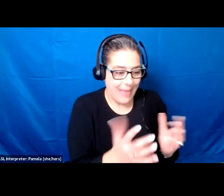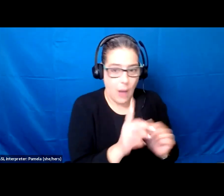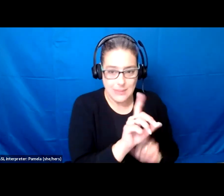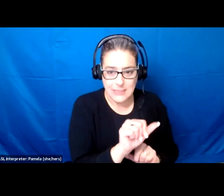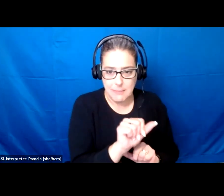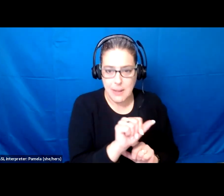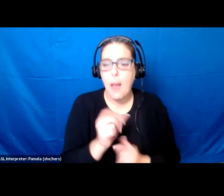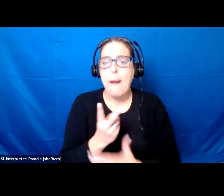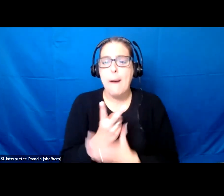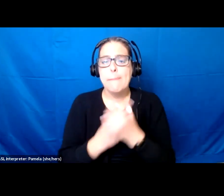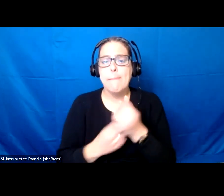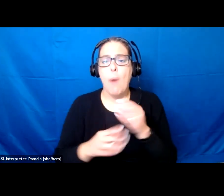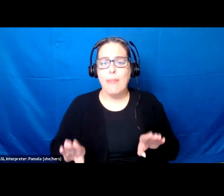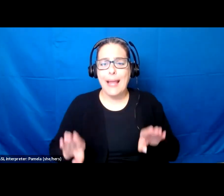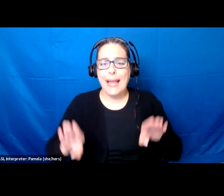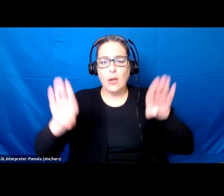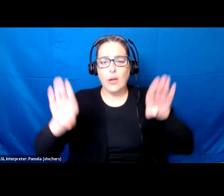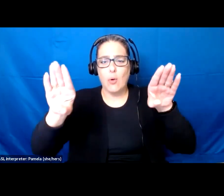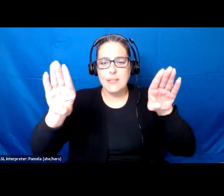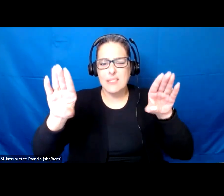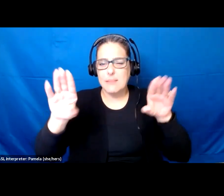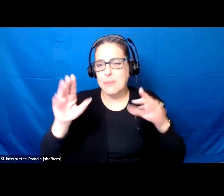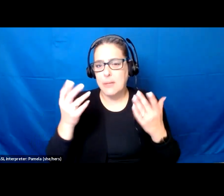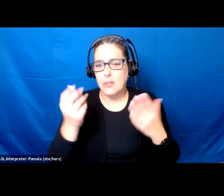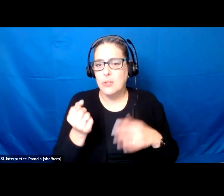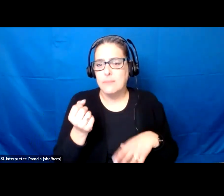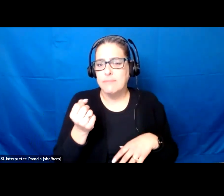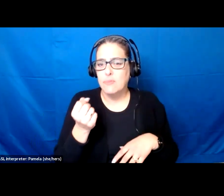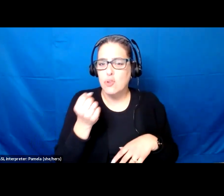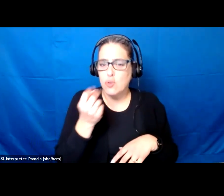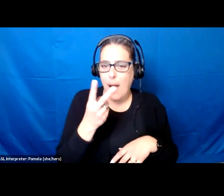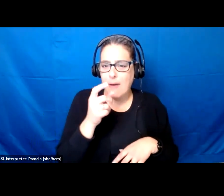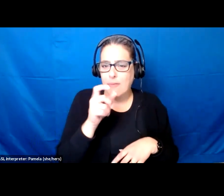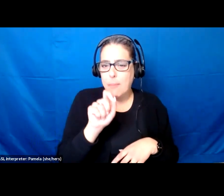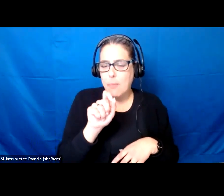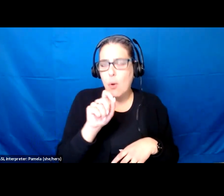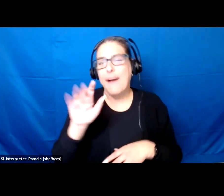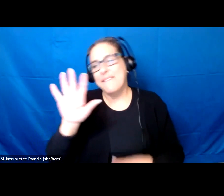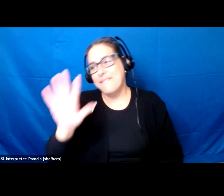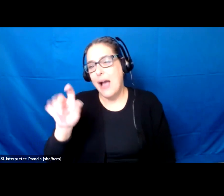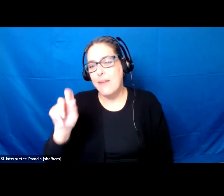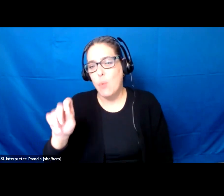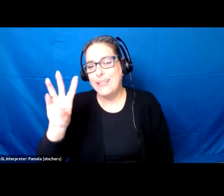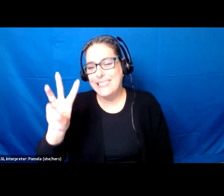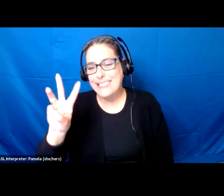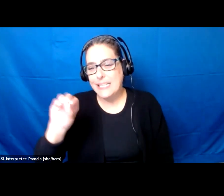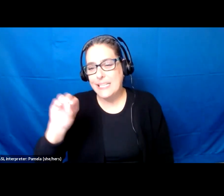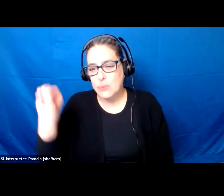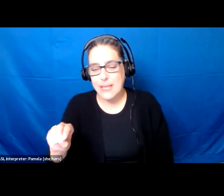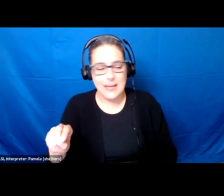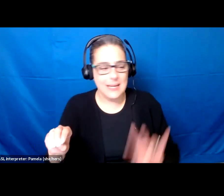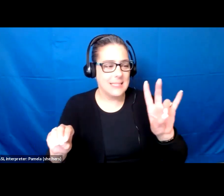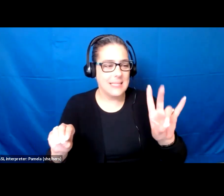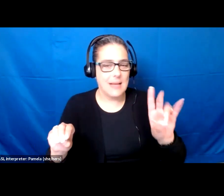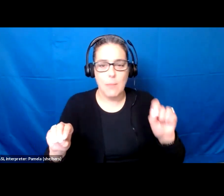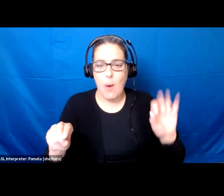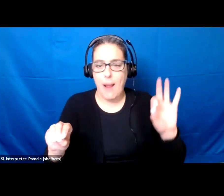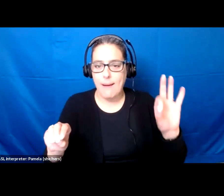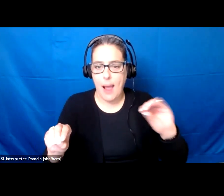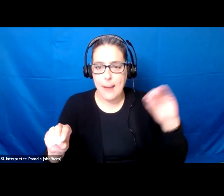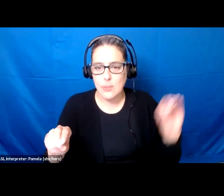12.6, an increase of 5.3% for people with disabilities, and 7.9%, an increase